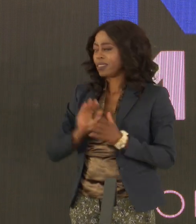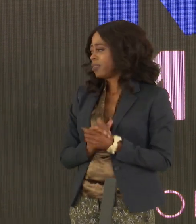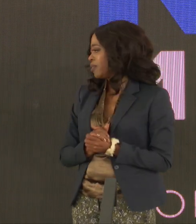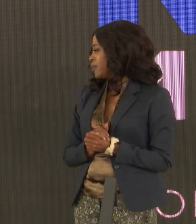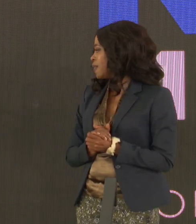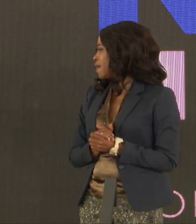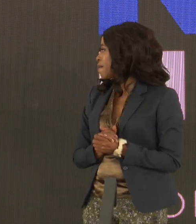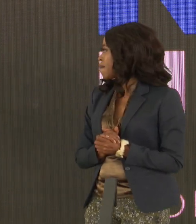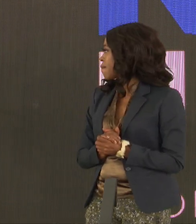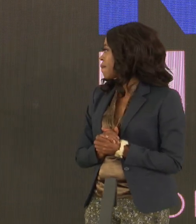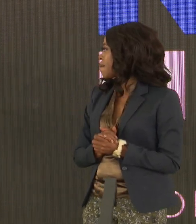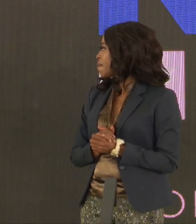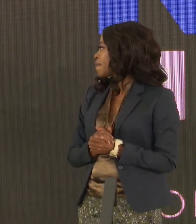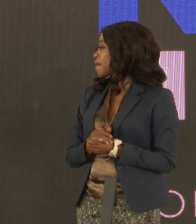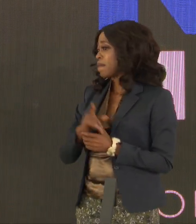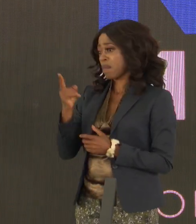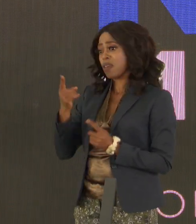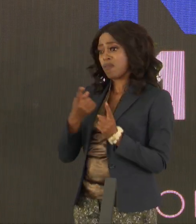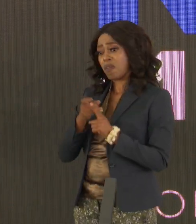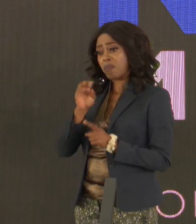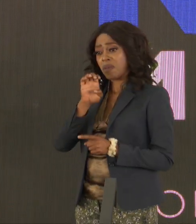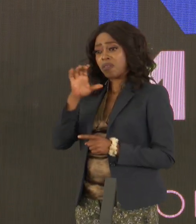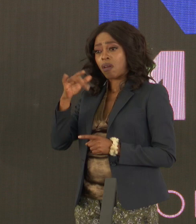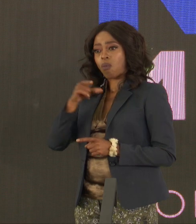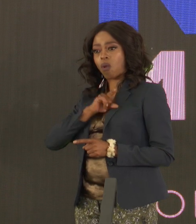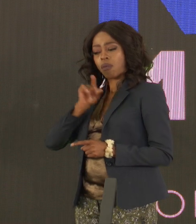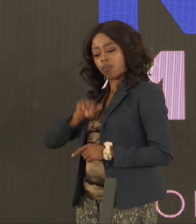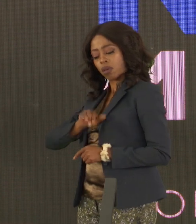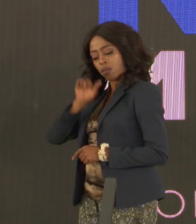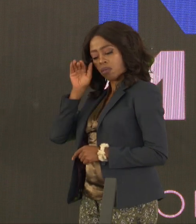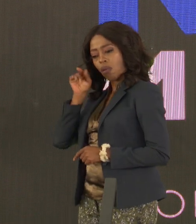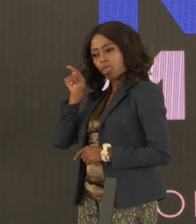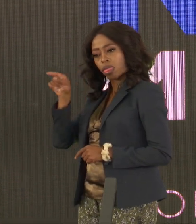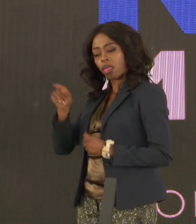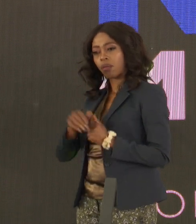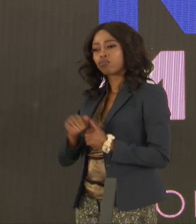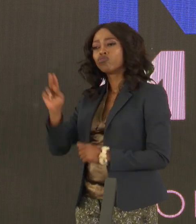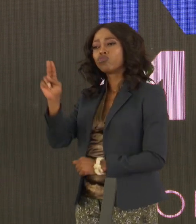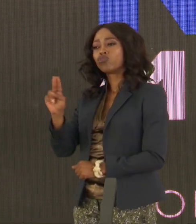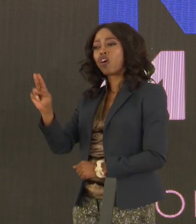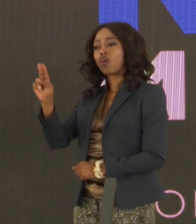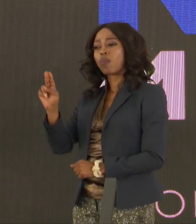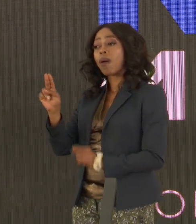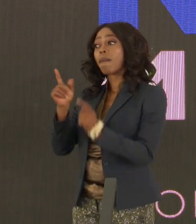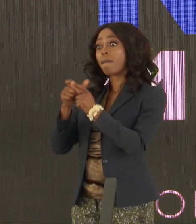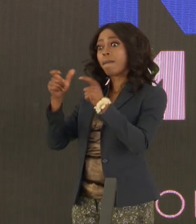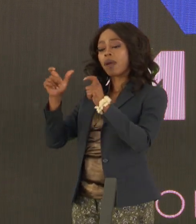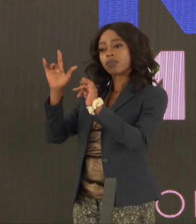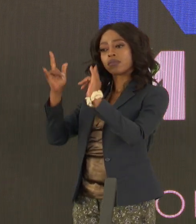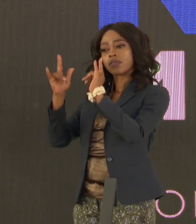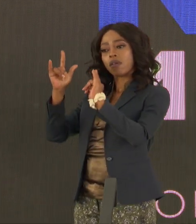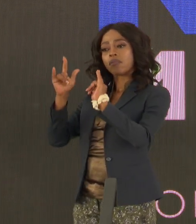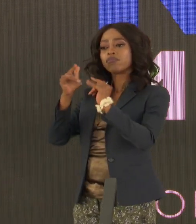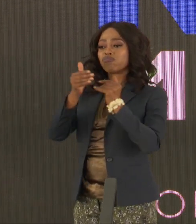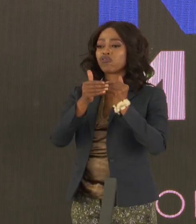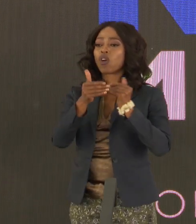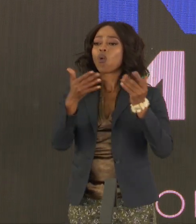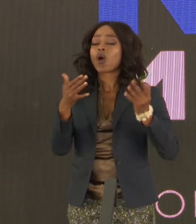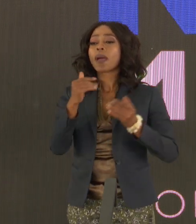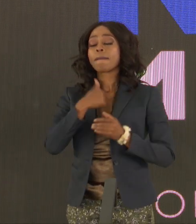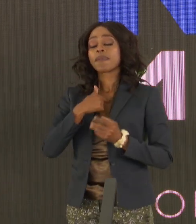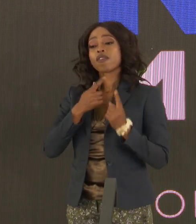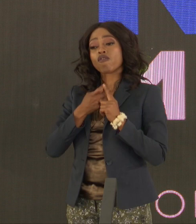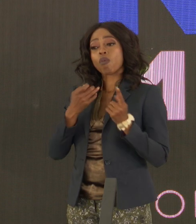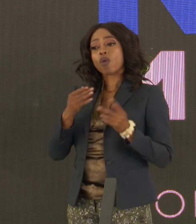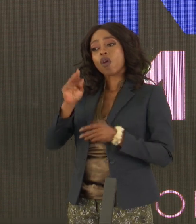Many of you know I'm from the Eastern Cape, so I talk about it often. Mthatha is the nearest big town to my hometown of Mqanduli.